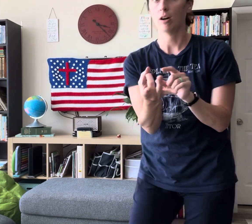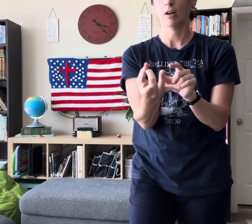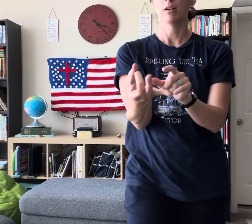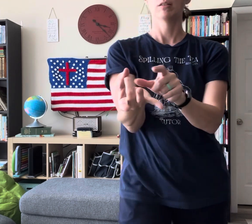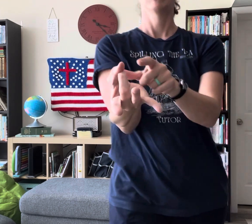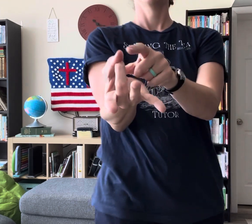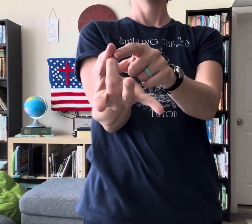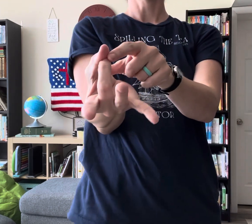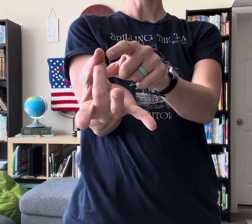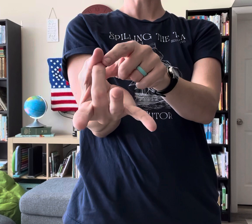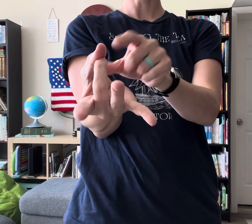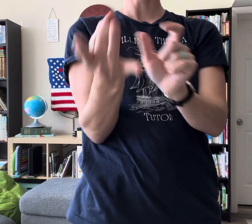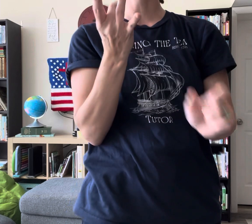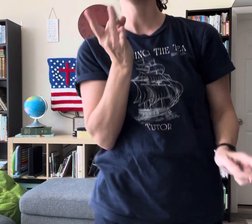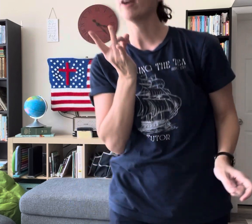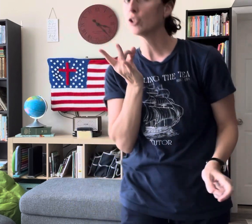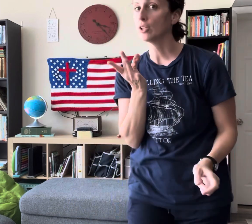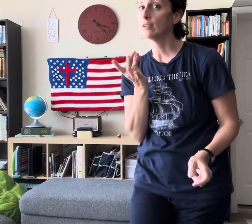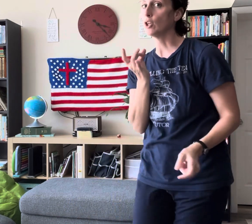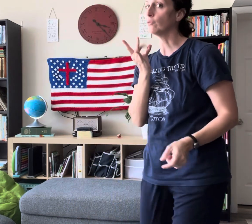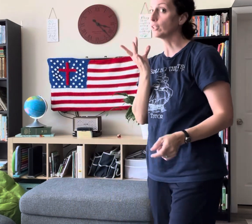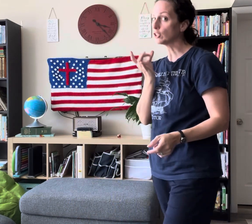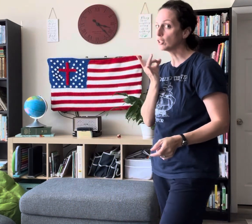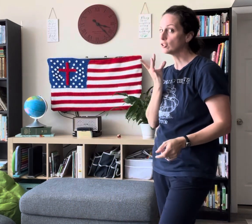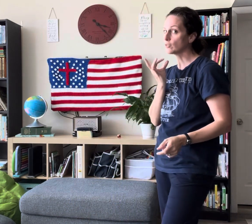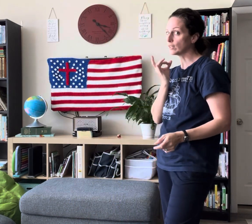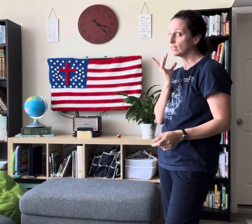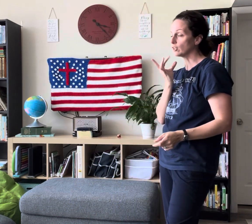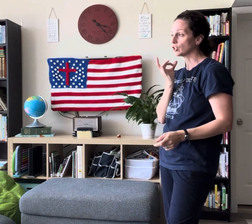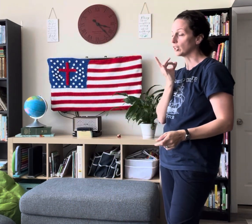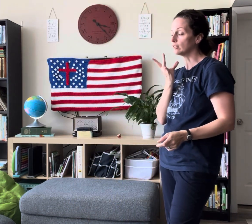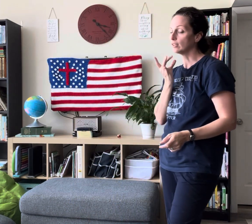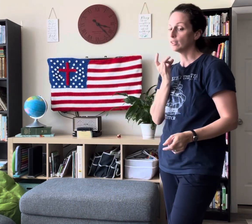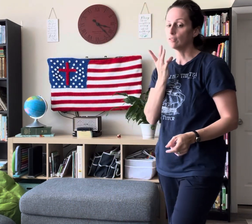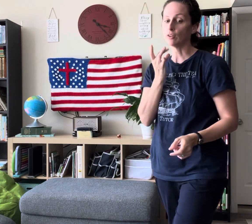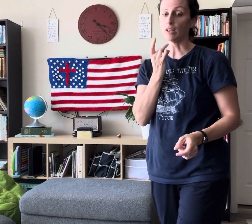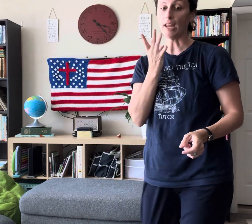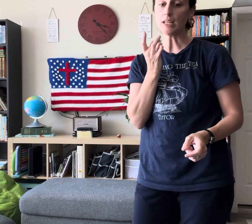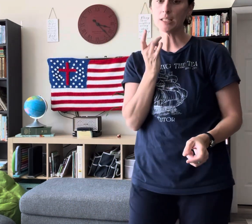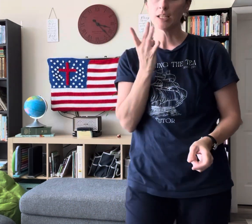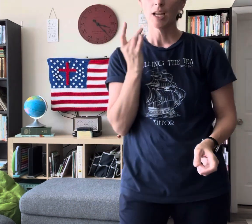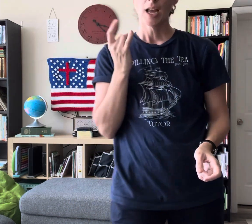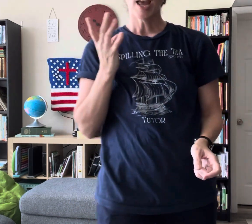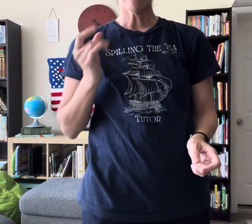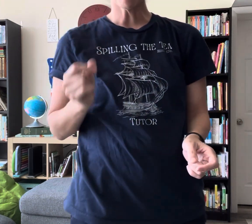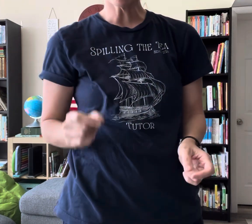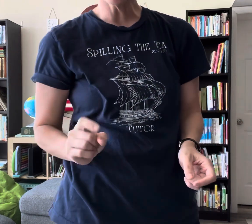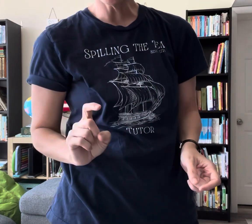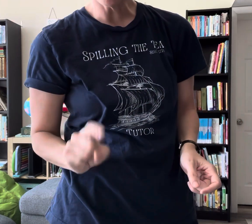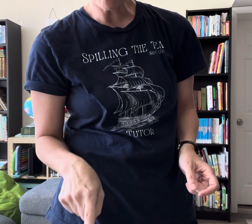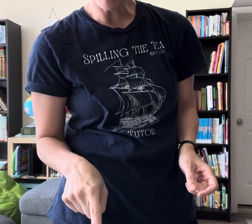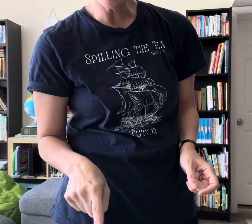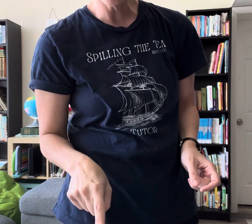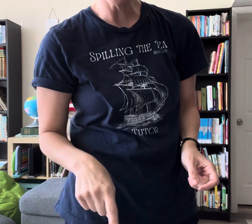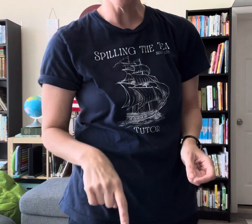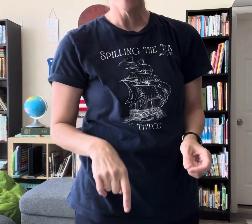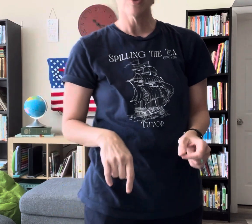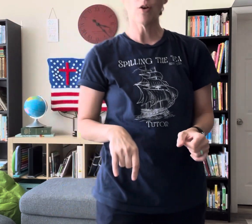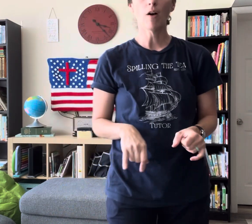our middle finger by our chin. Don't flick your chin, just flick near your chin for light. And then we're going to go on to